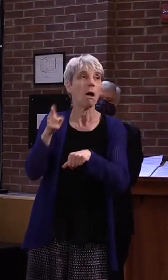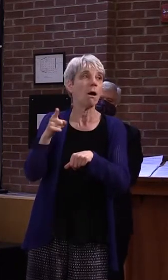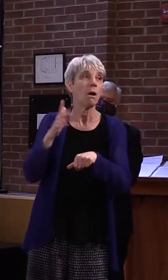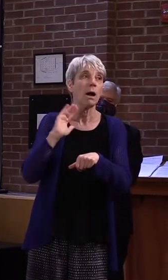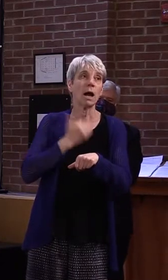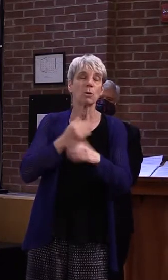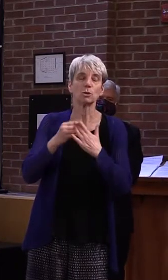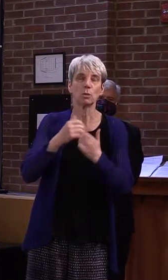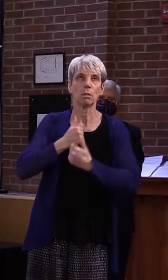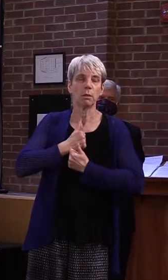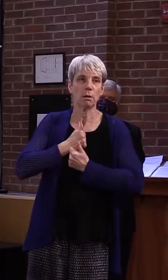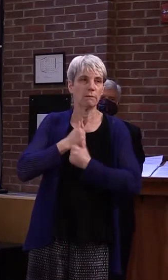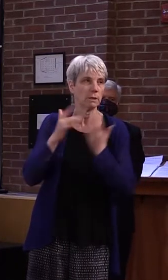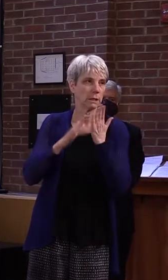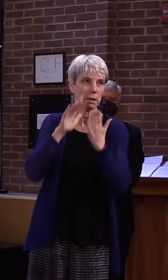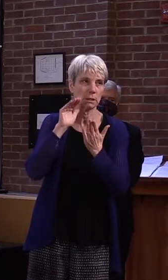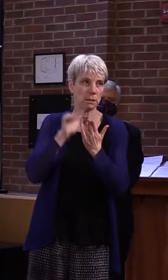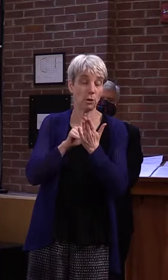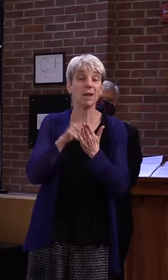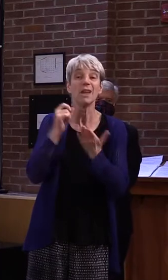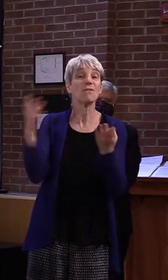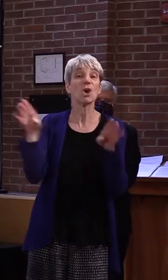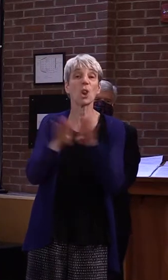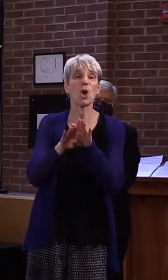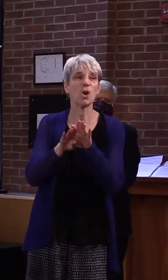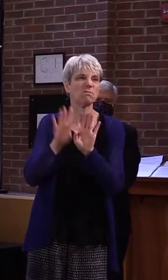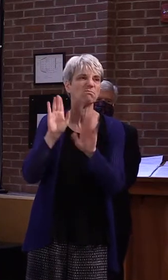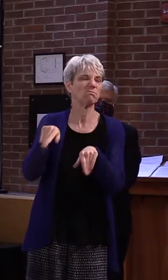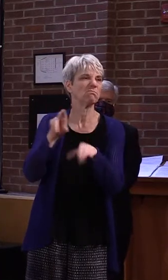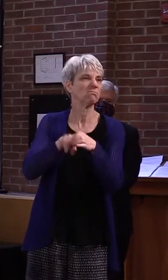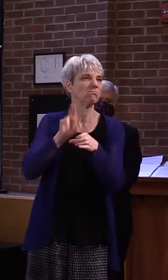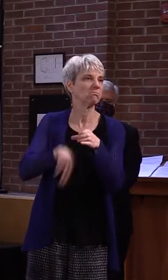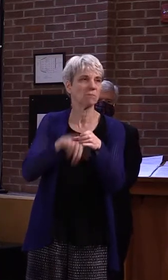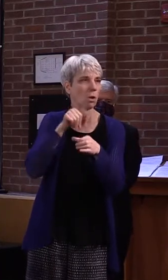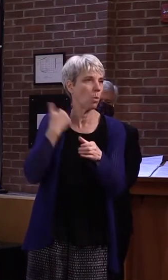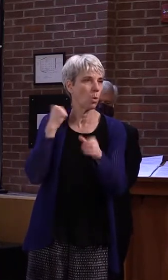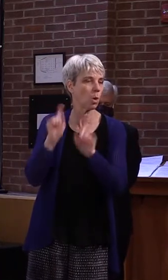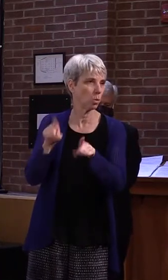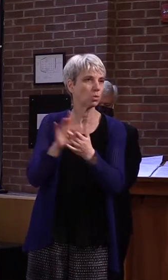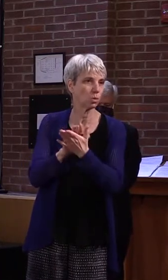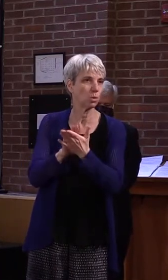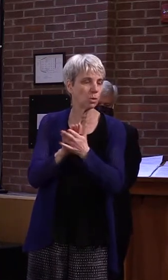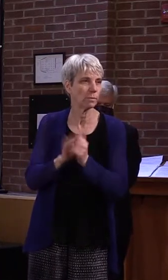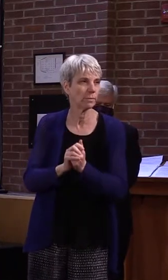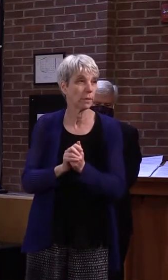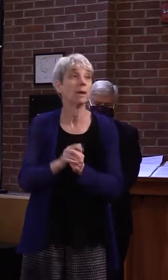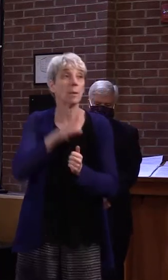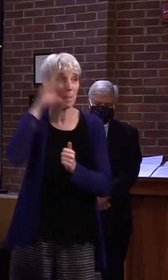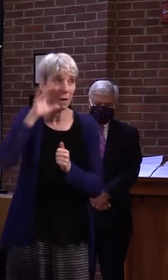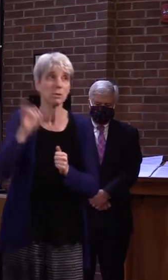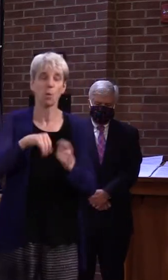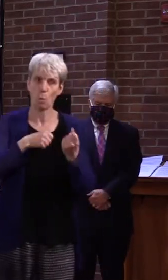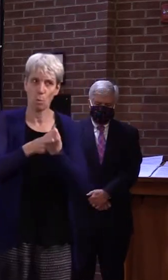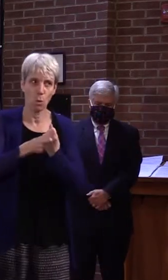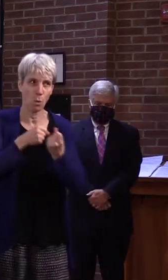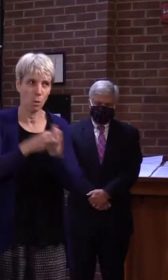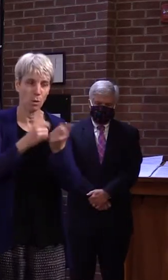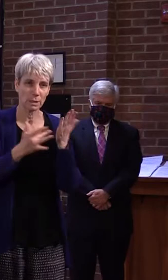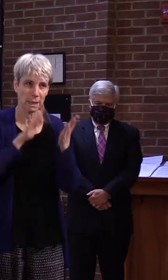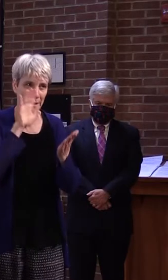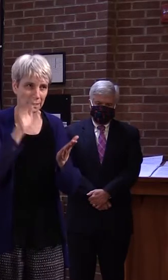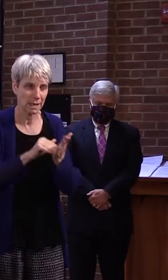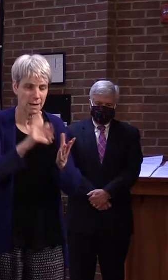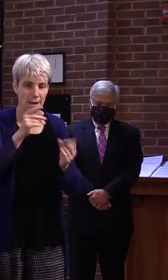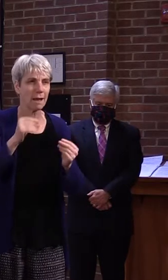support for the center is also evidenced by the degree to which parent groups self-organized on social media to provide transportation and carpooling options for